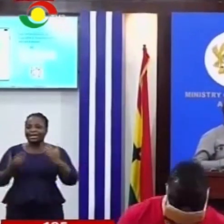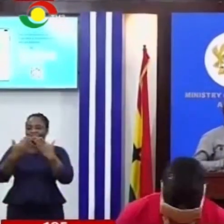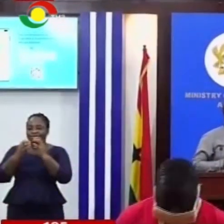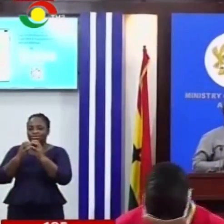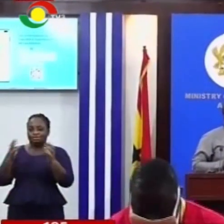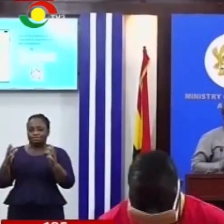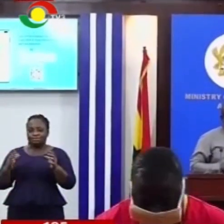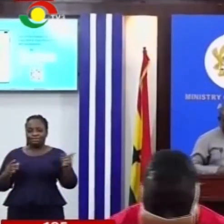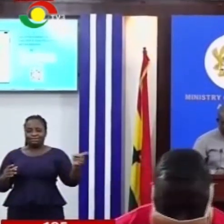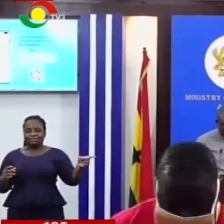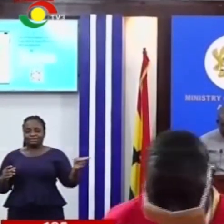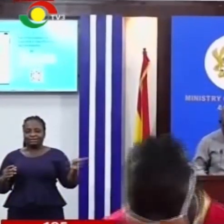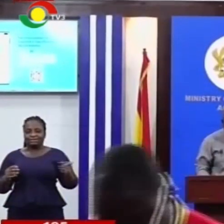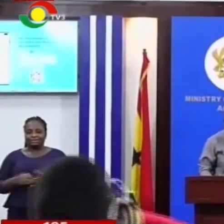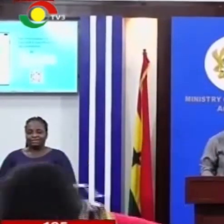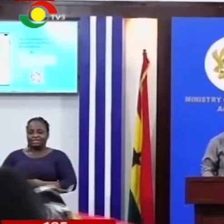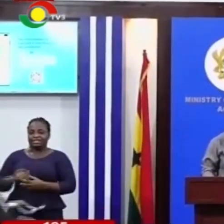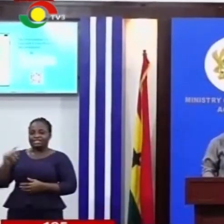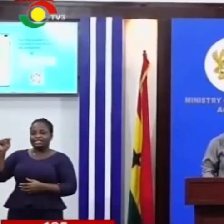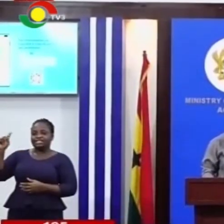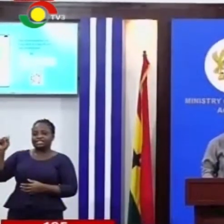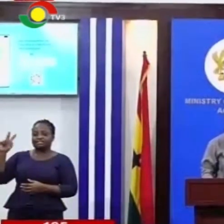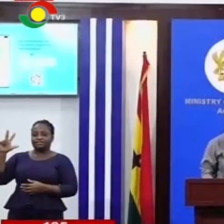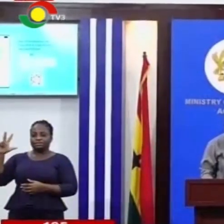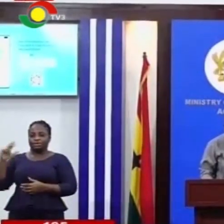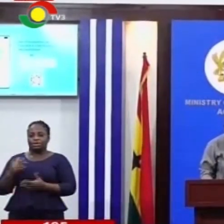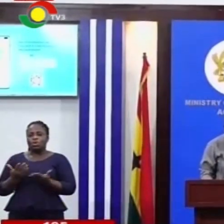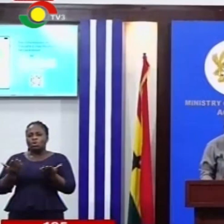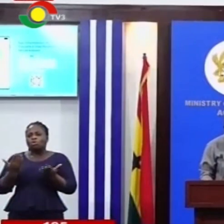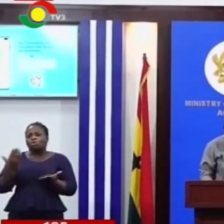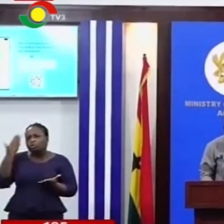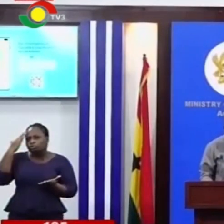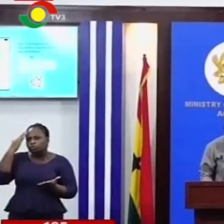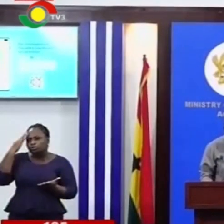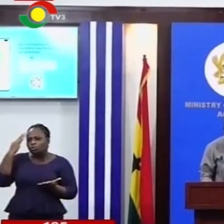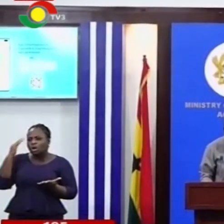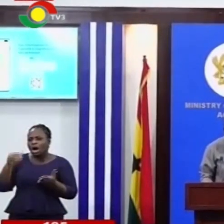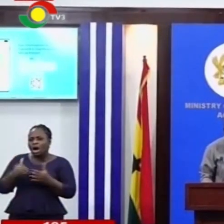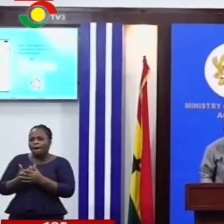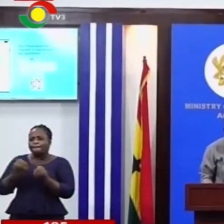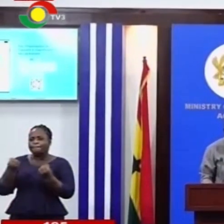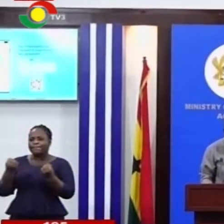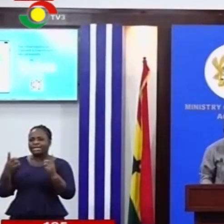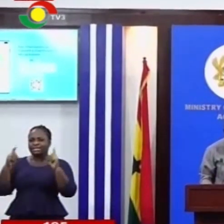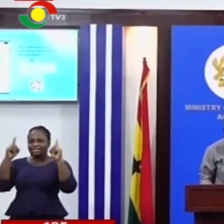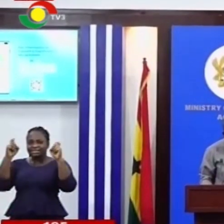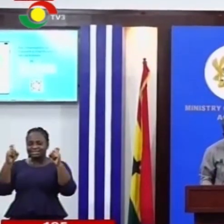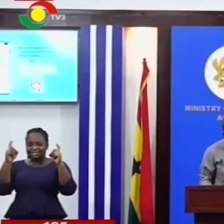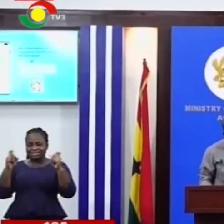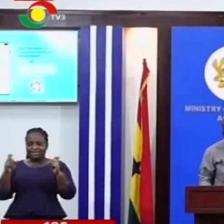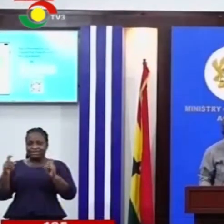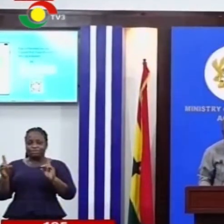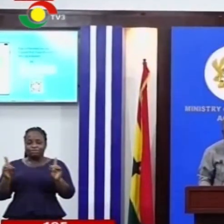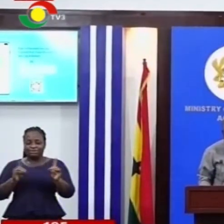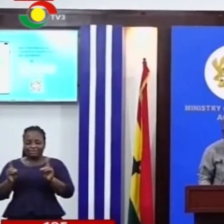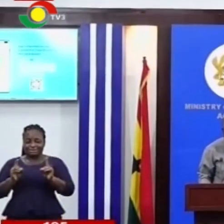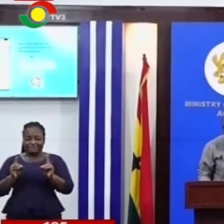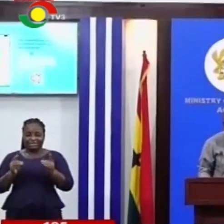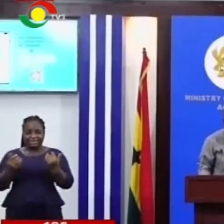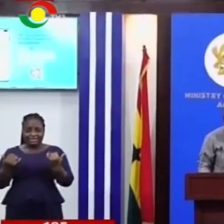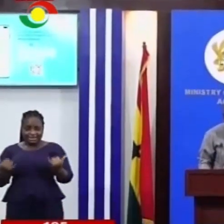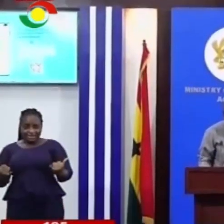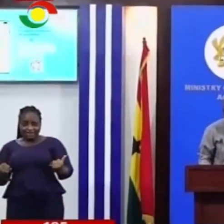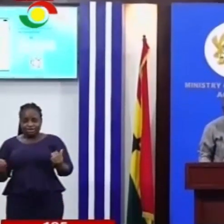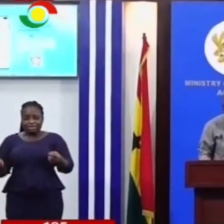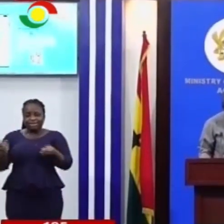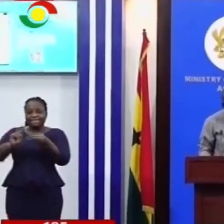I'm Selom Aminya with TV3. We want to find out how many tests we've been able to do so far, the